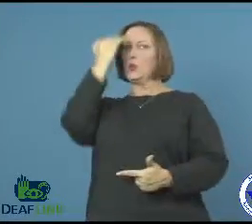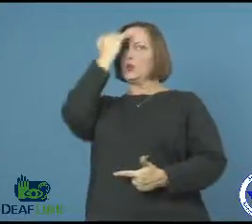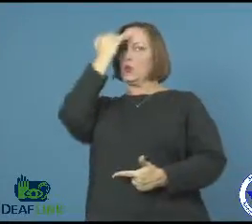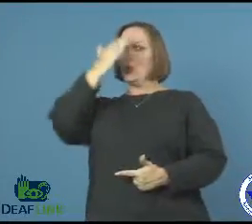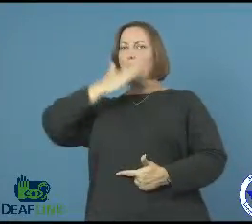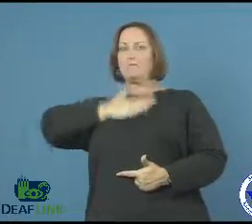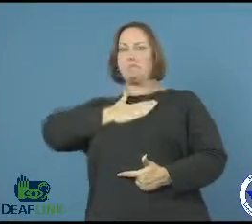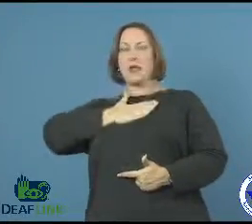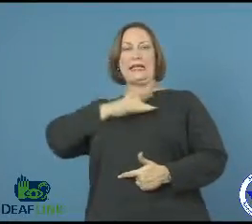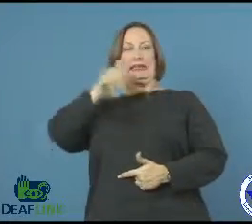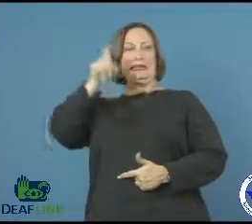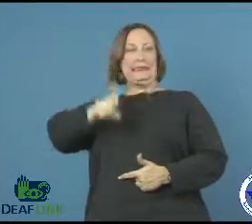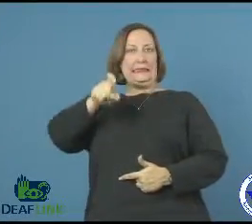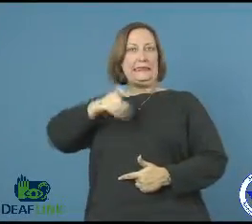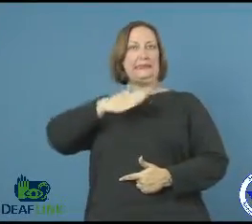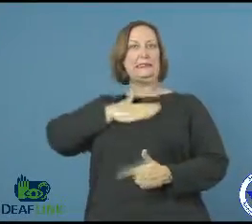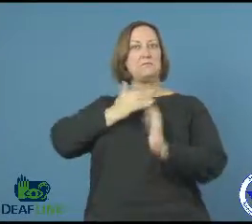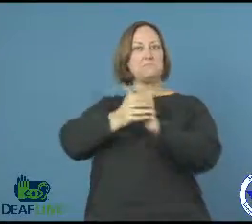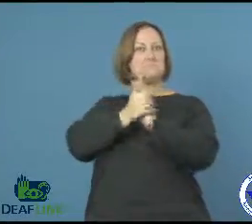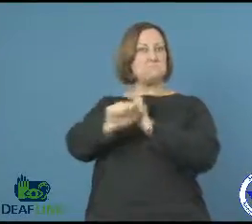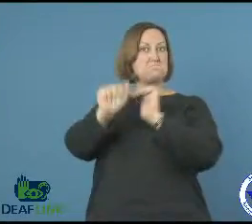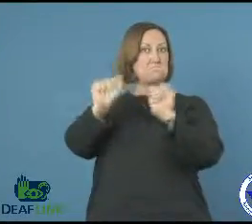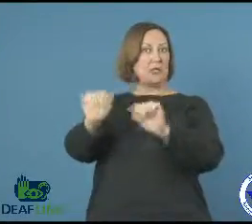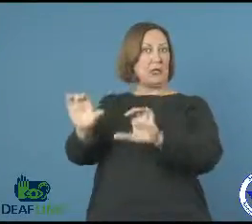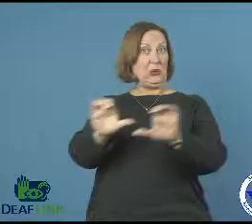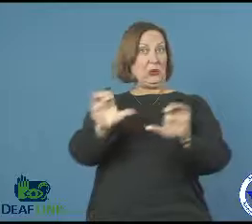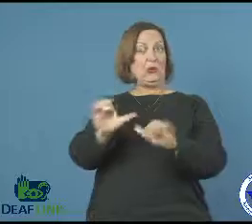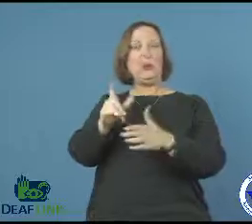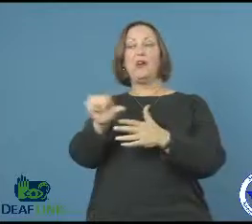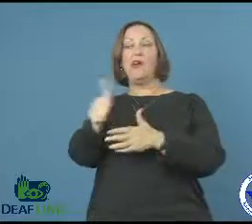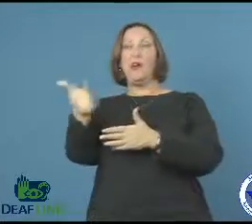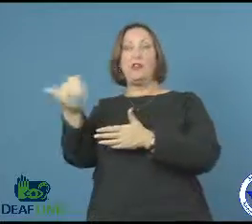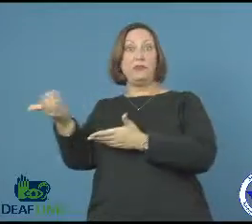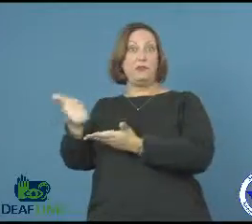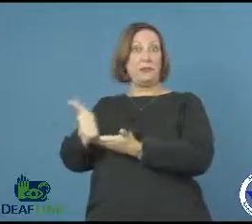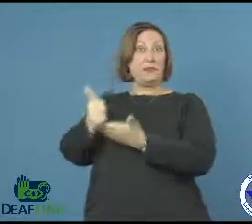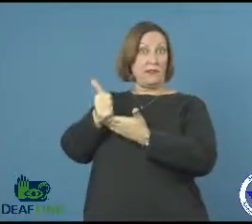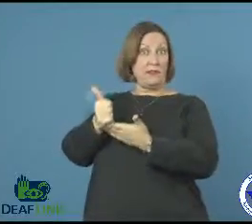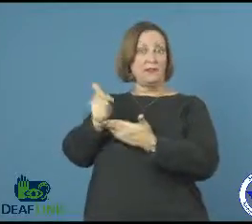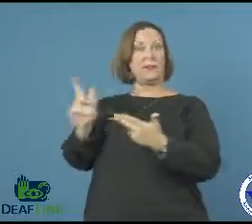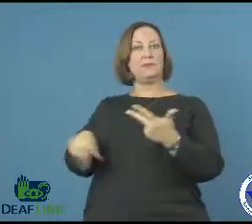reviewing available resources, capabilities, and needs,